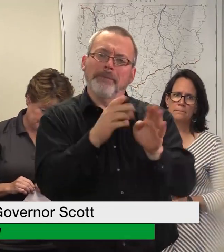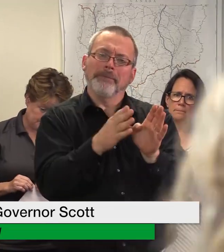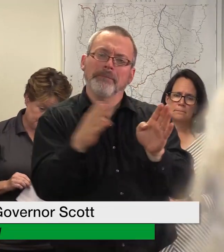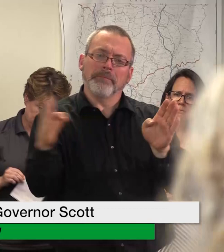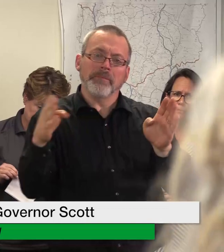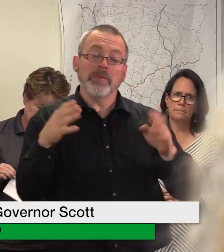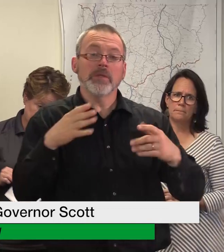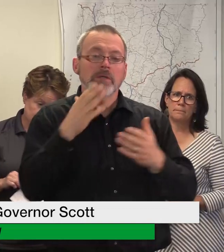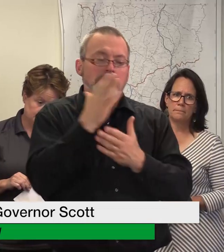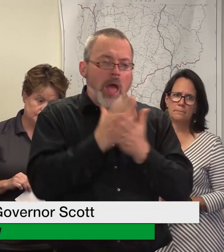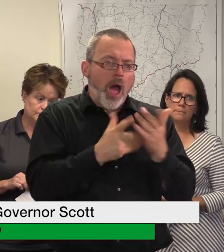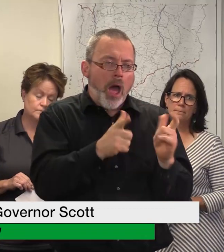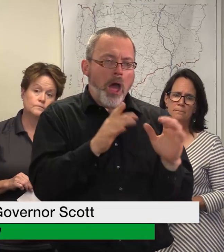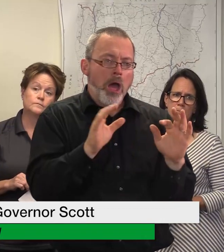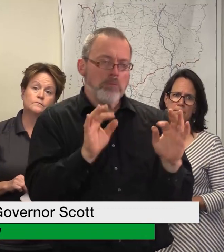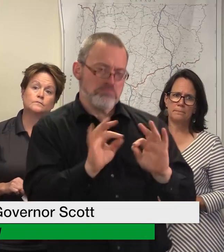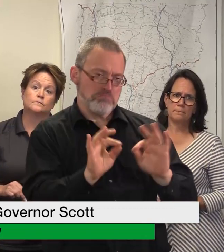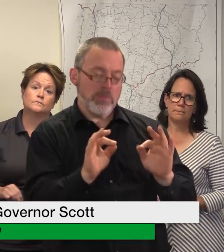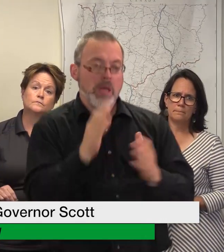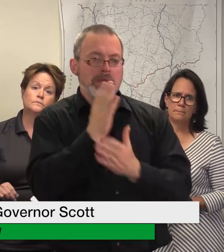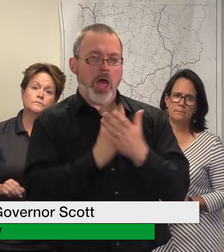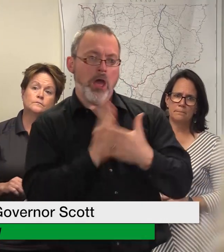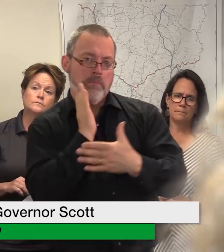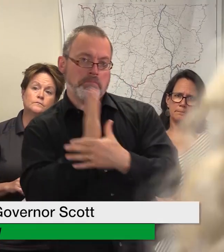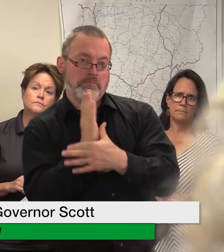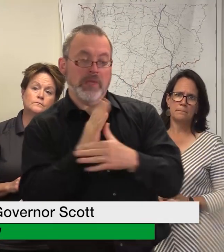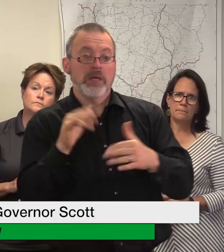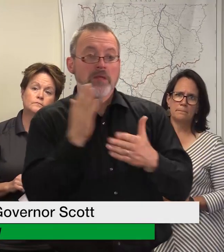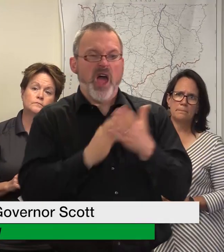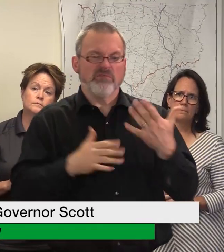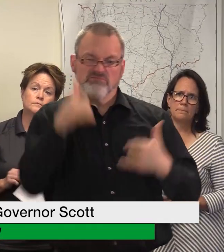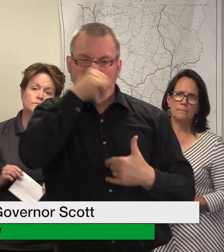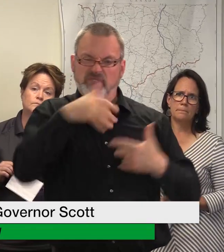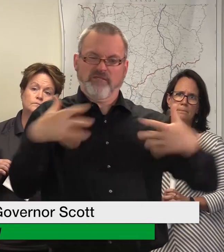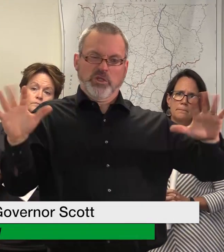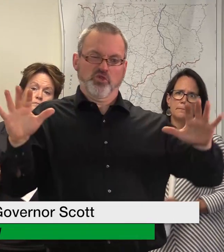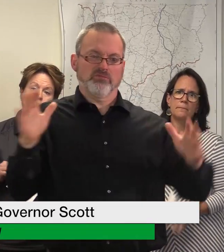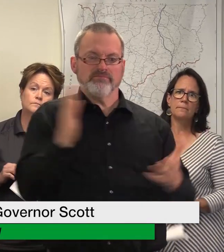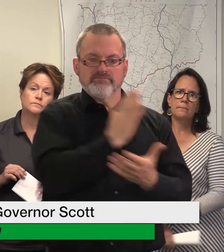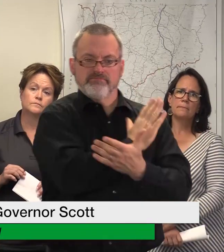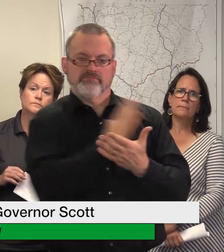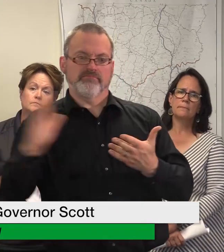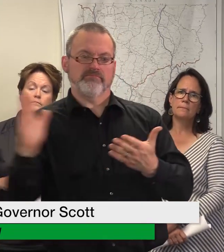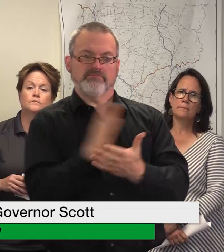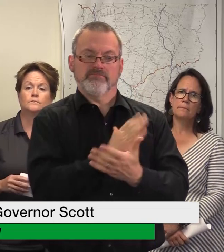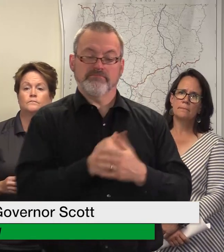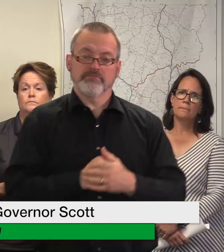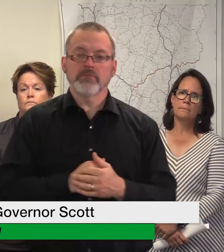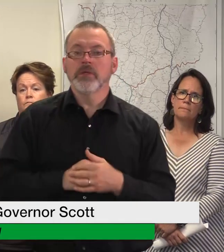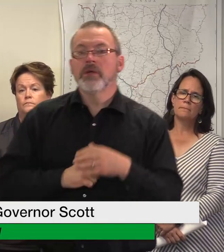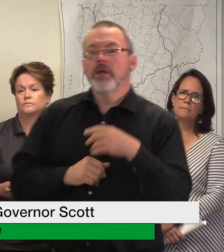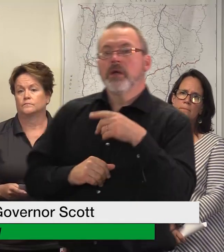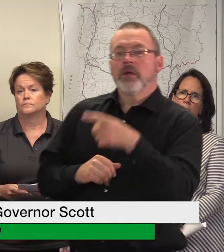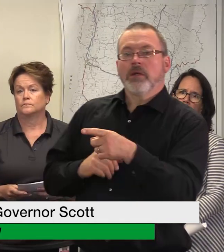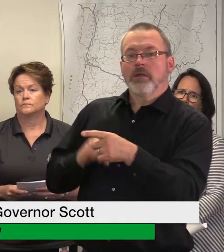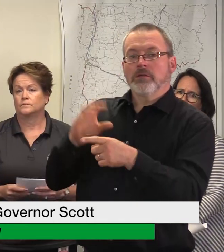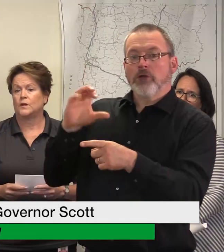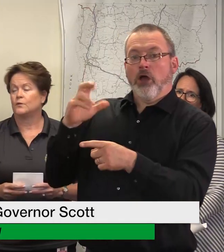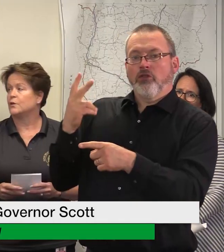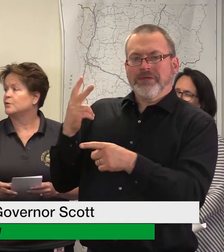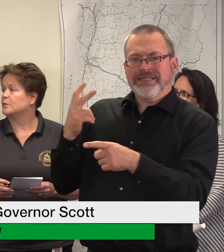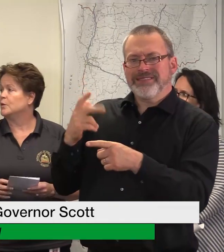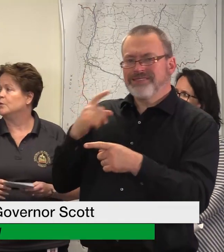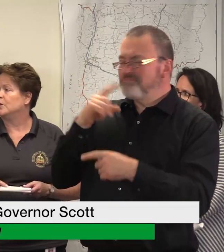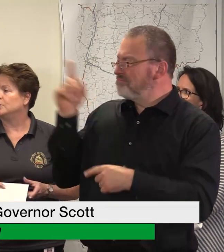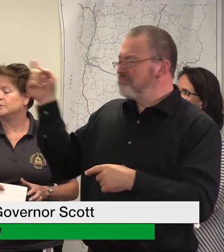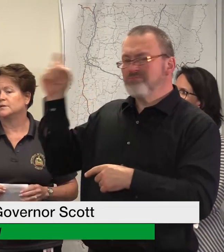Last week, the governor said 65 or 70-ish homes,